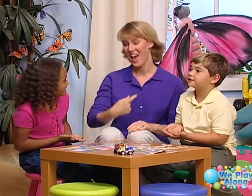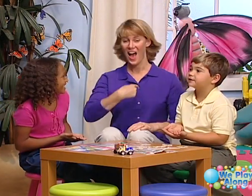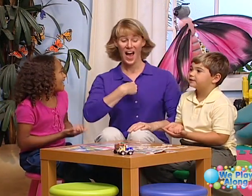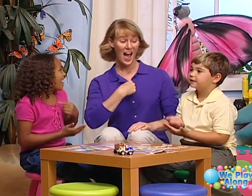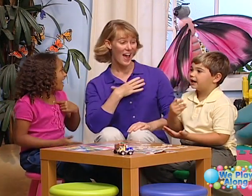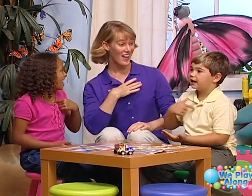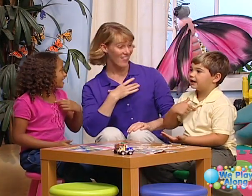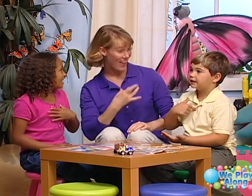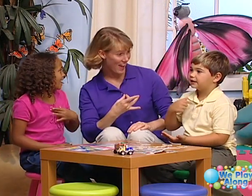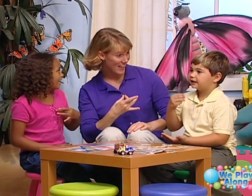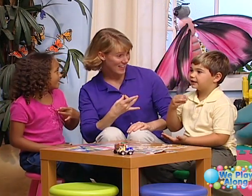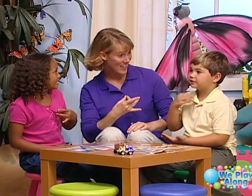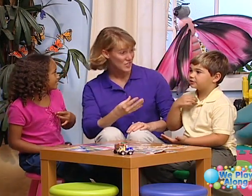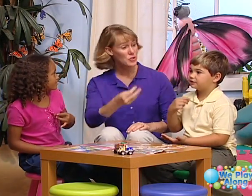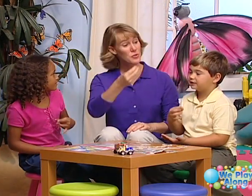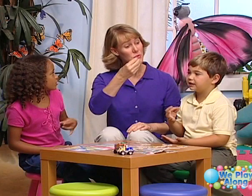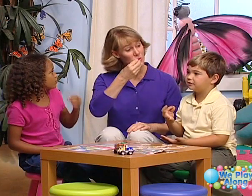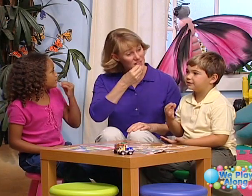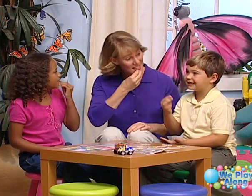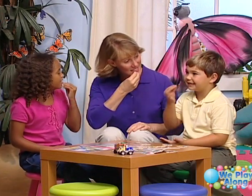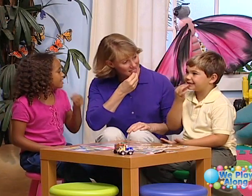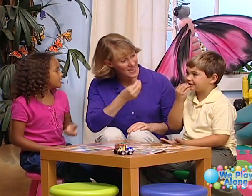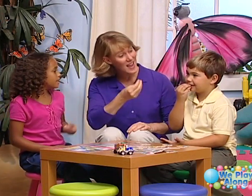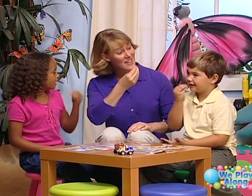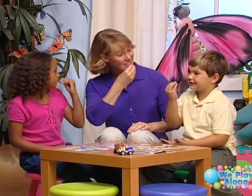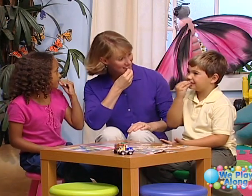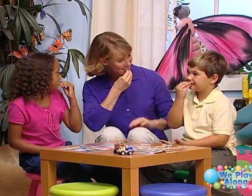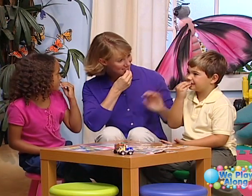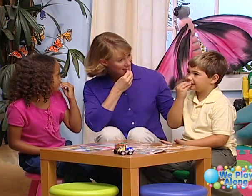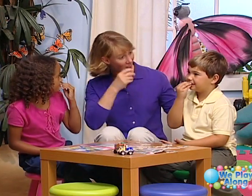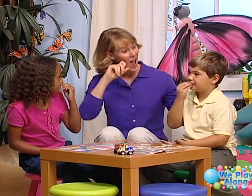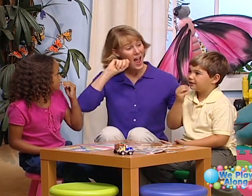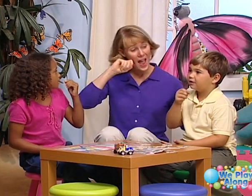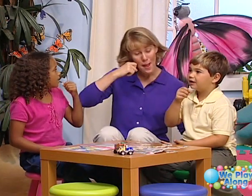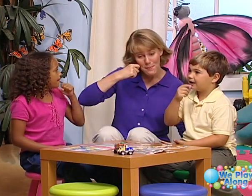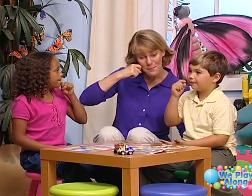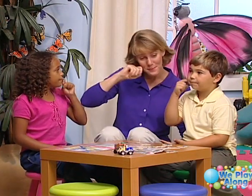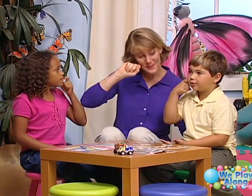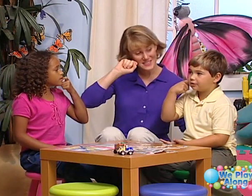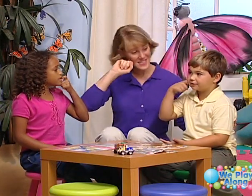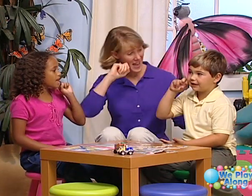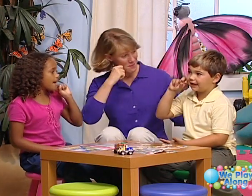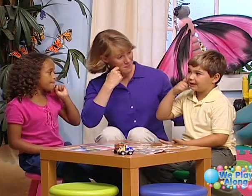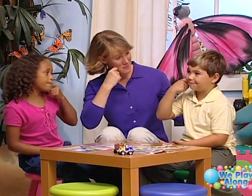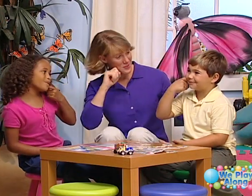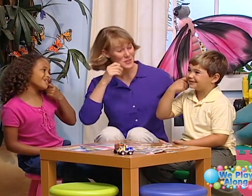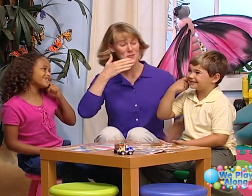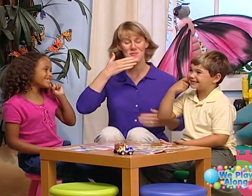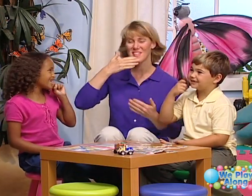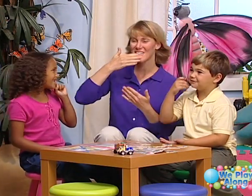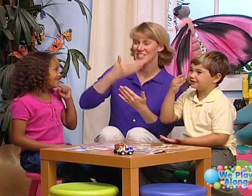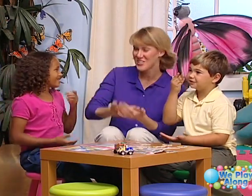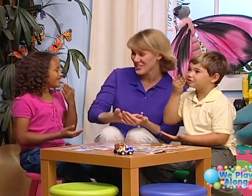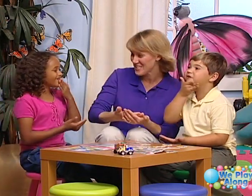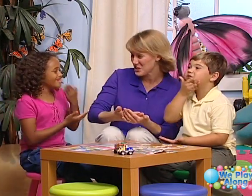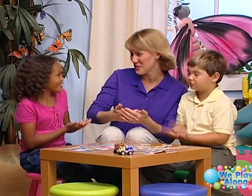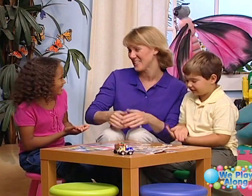I like to eat and eat. Apples, apples, a really good treat.